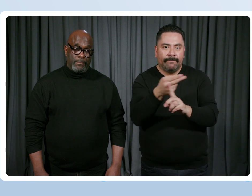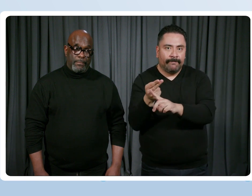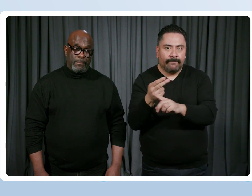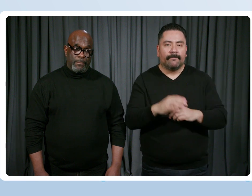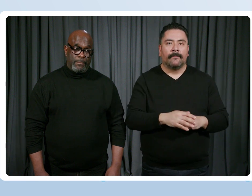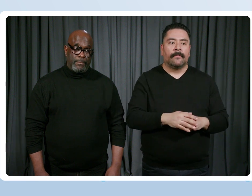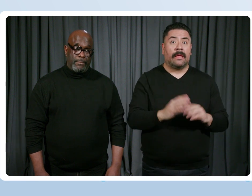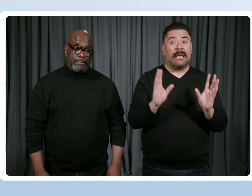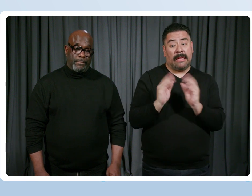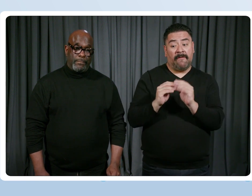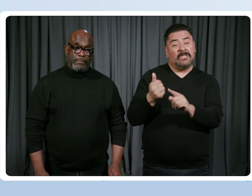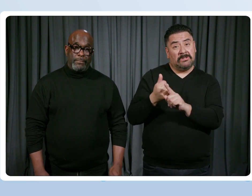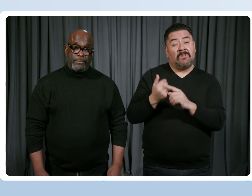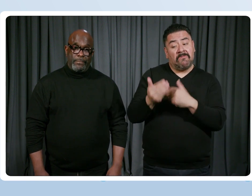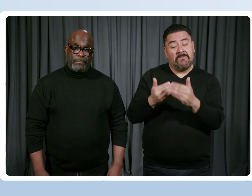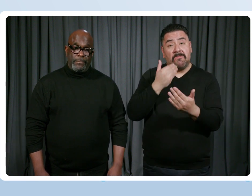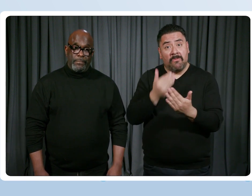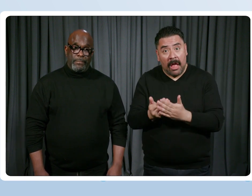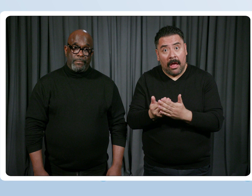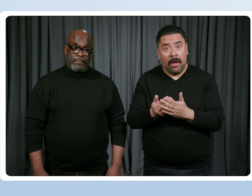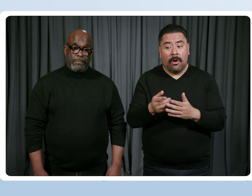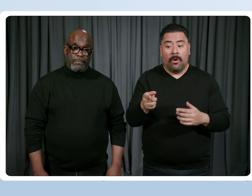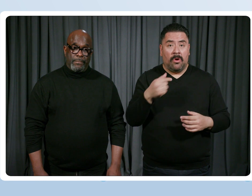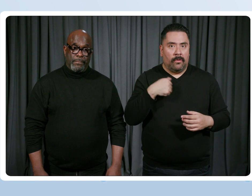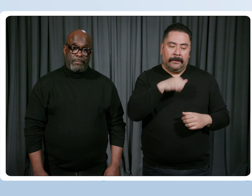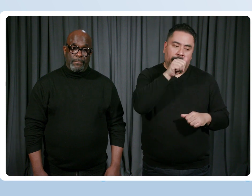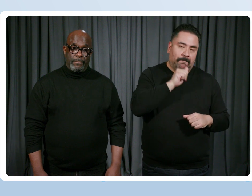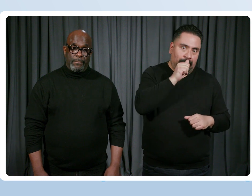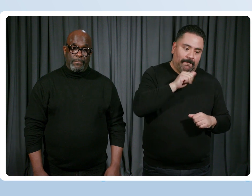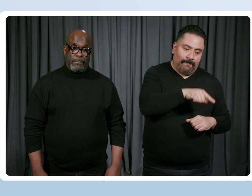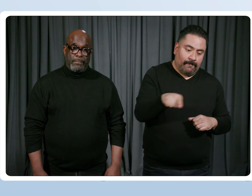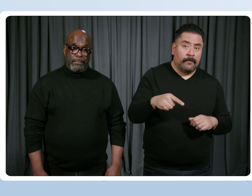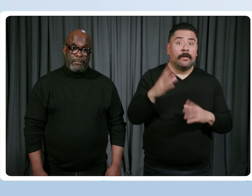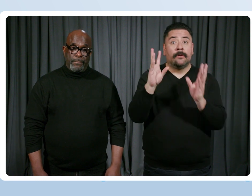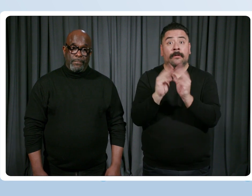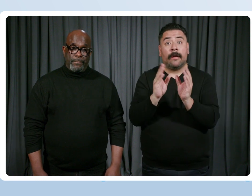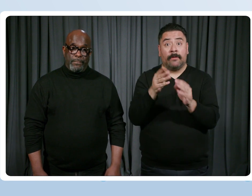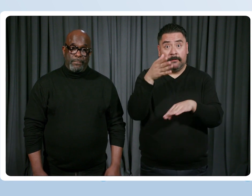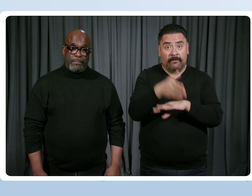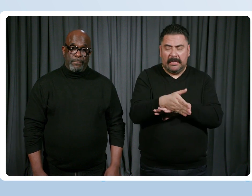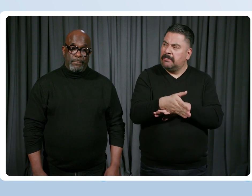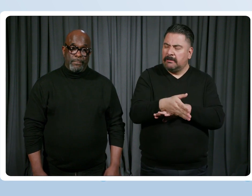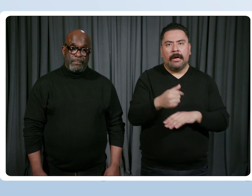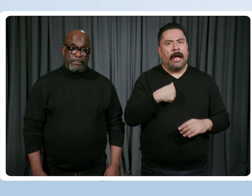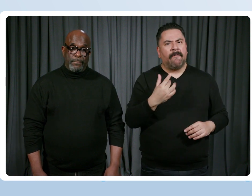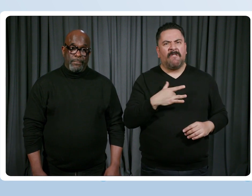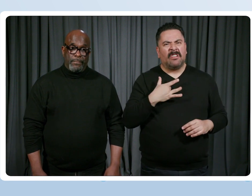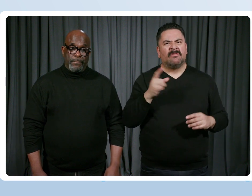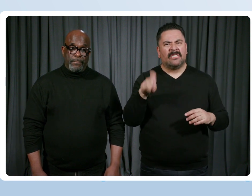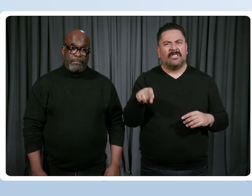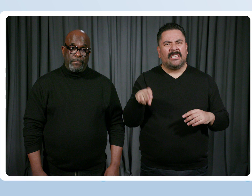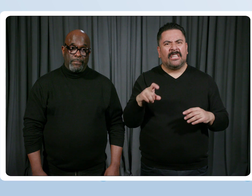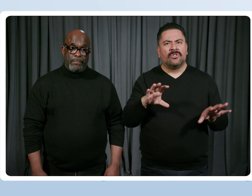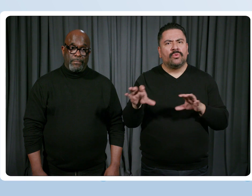the conference went well, and we all worked through that. But after the conference, I felt like there was a need to